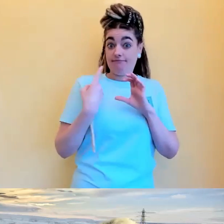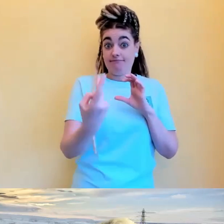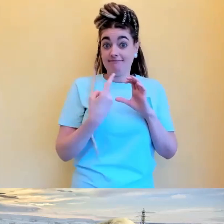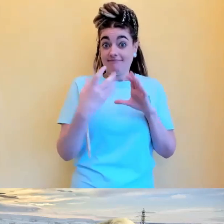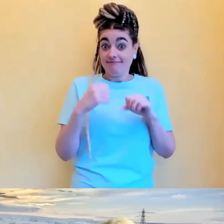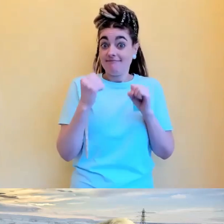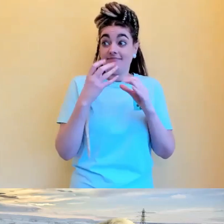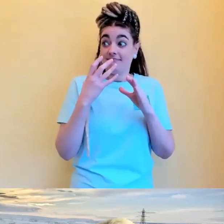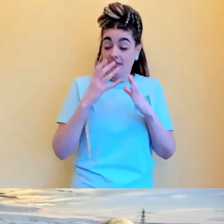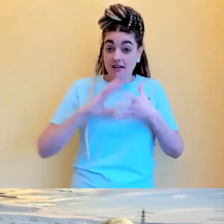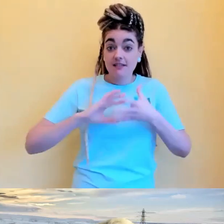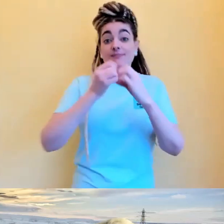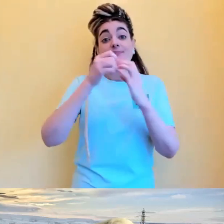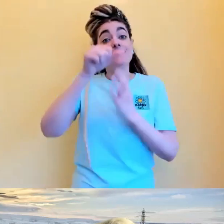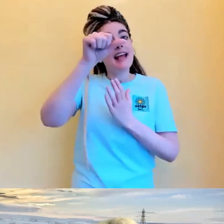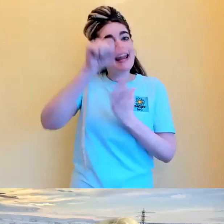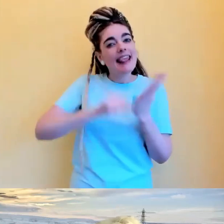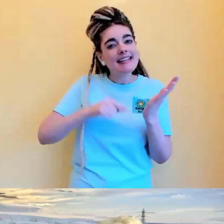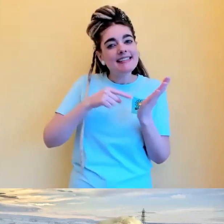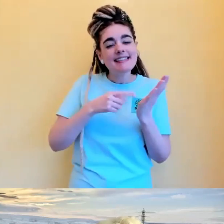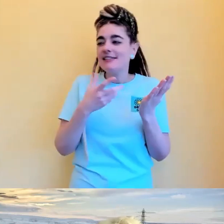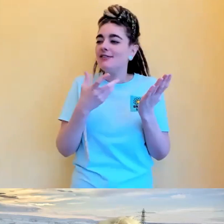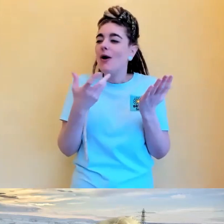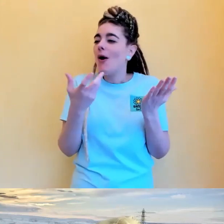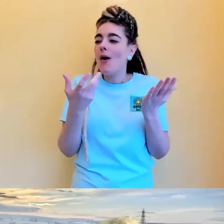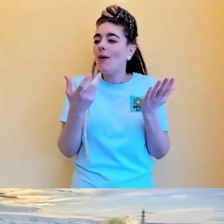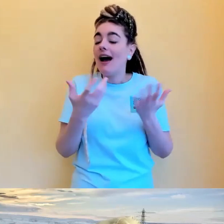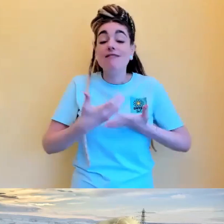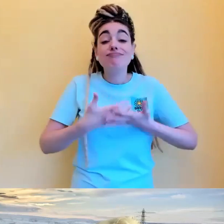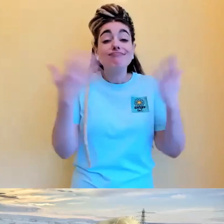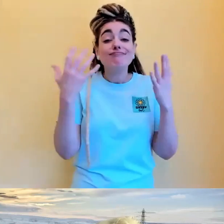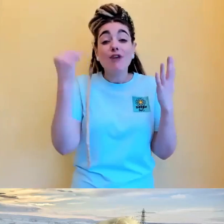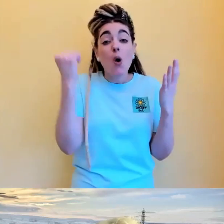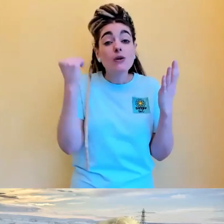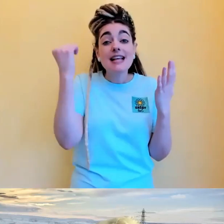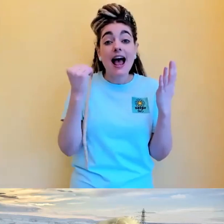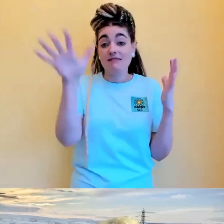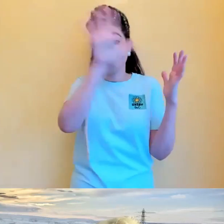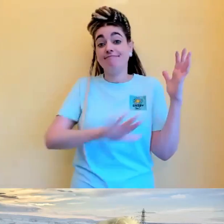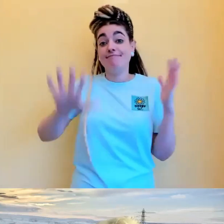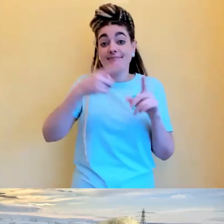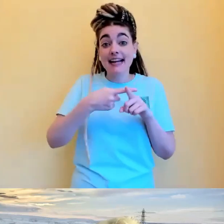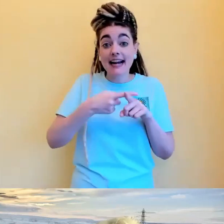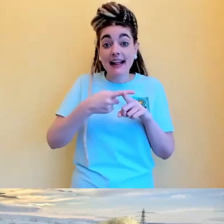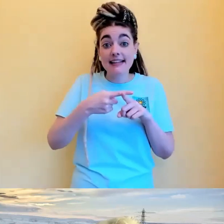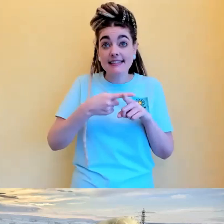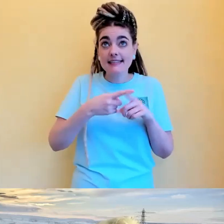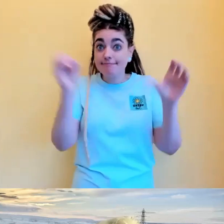a list of every hotel in England which don't